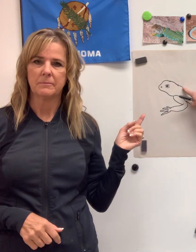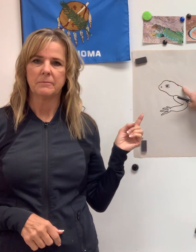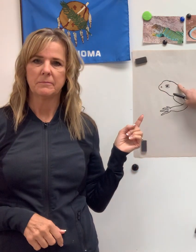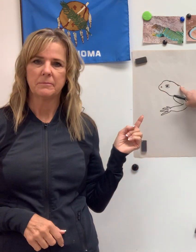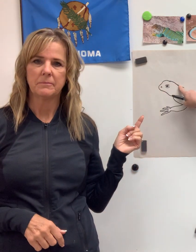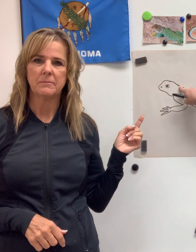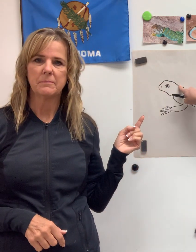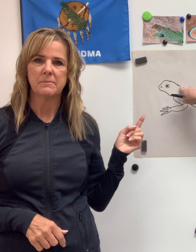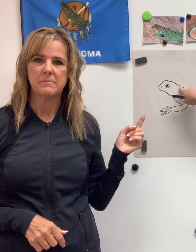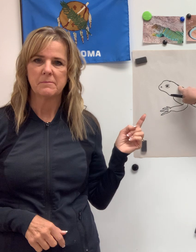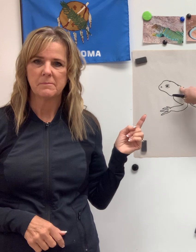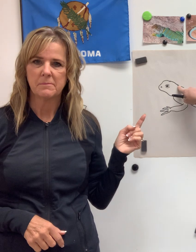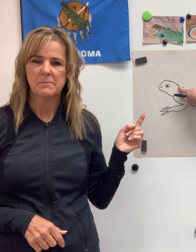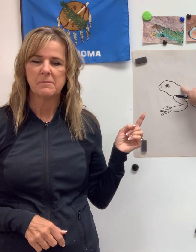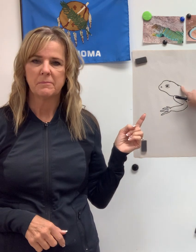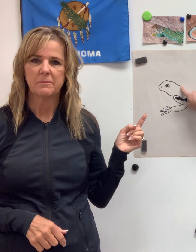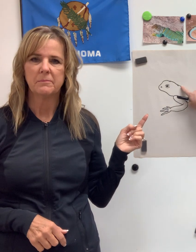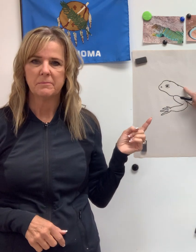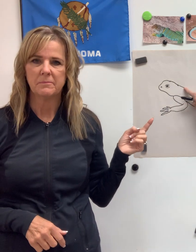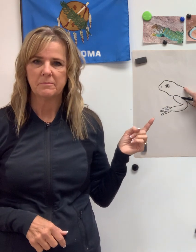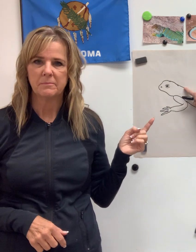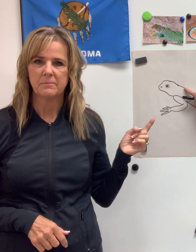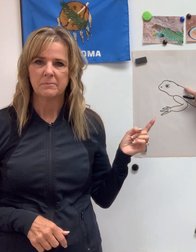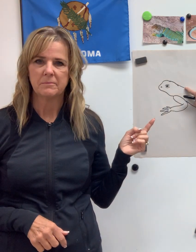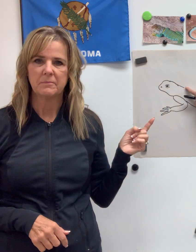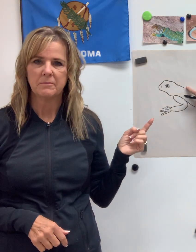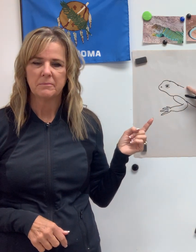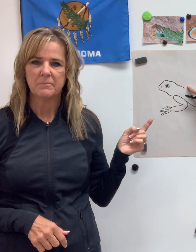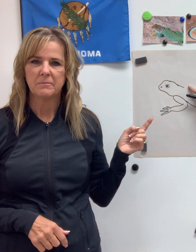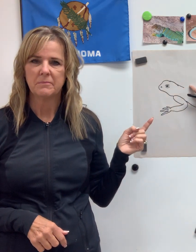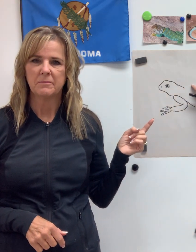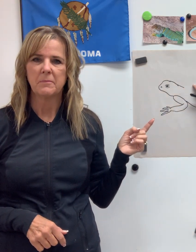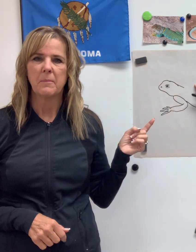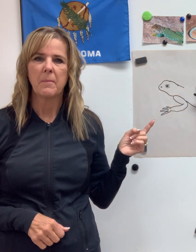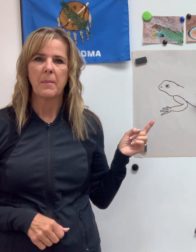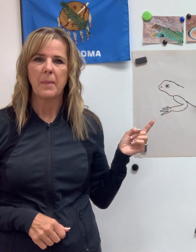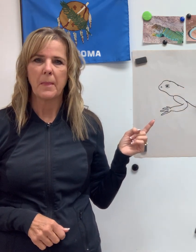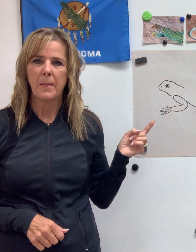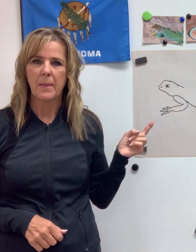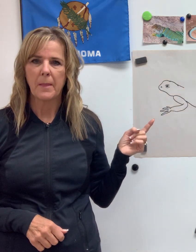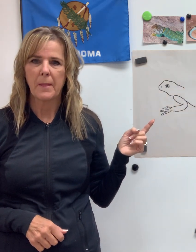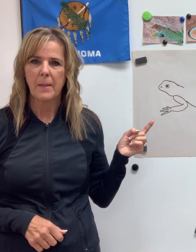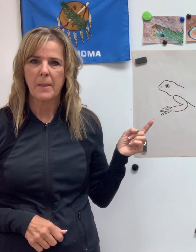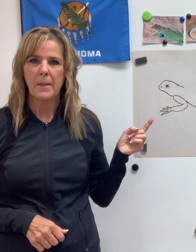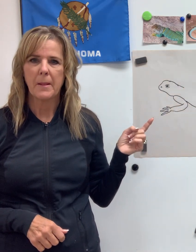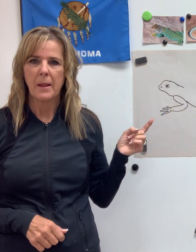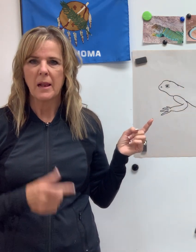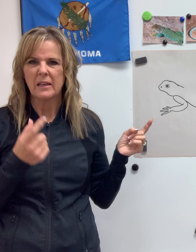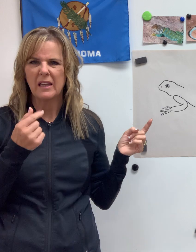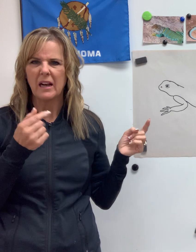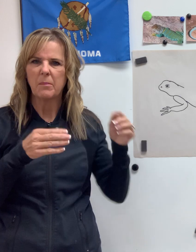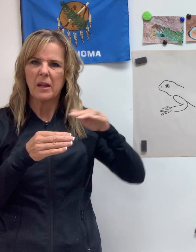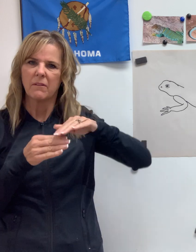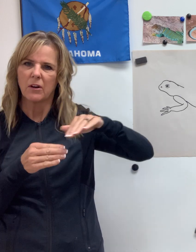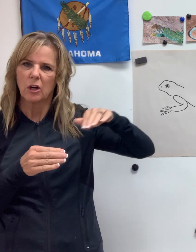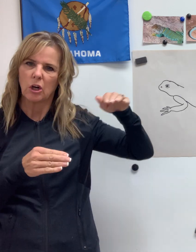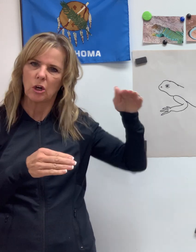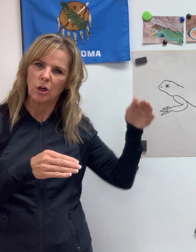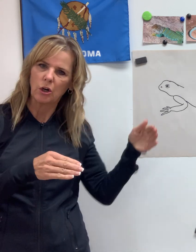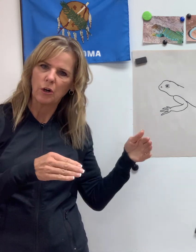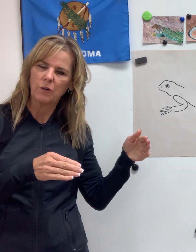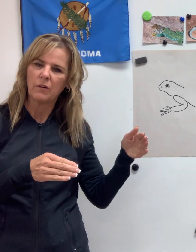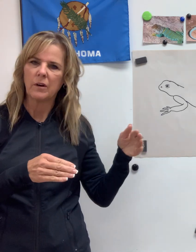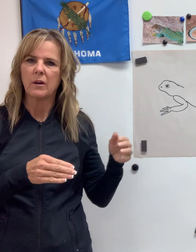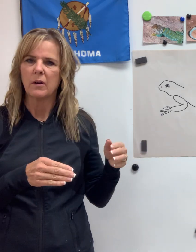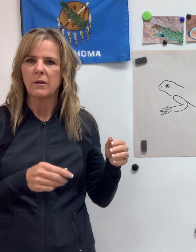Remember this straight line that we stopped for his neck? There's just a little bit of a curve to his back, and we're going to stop